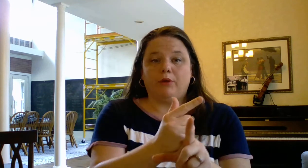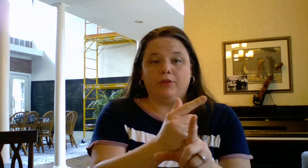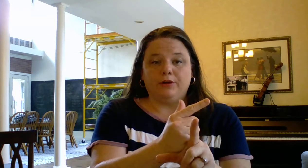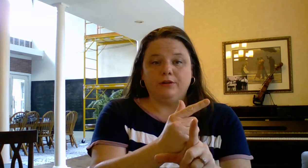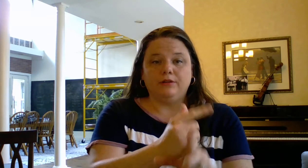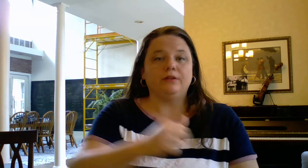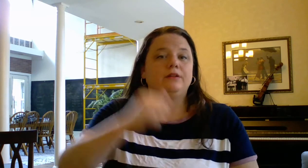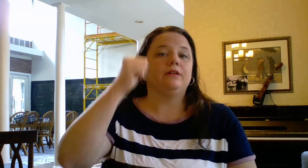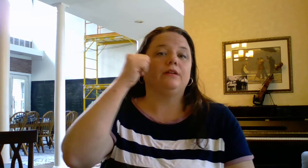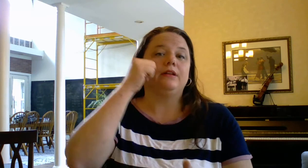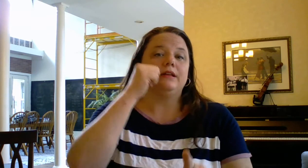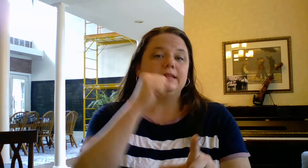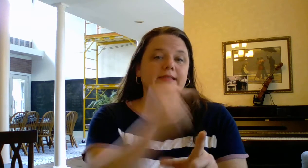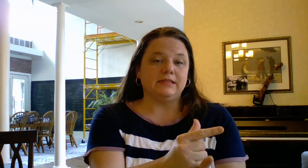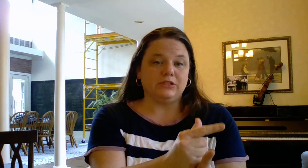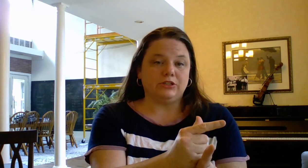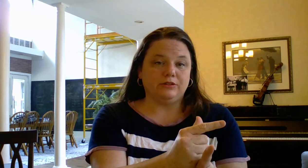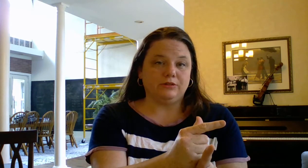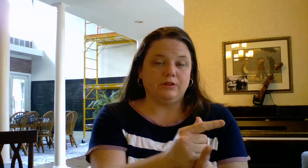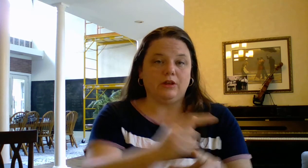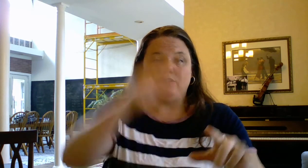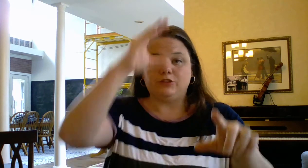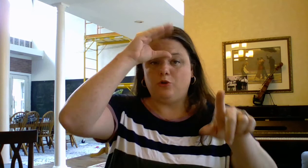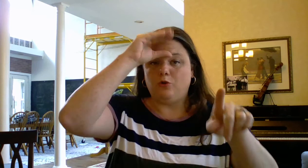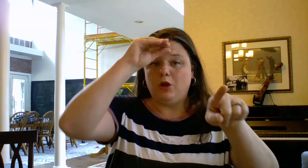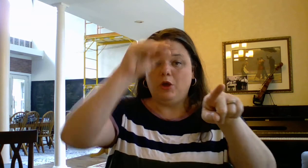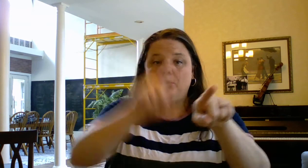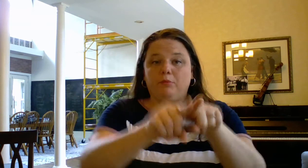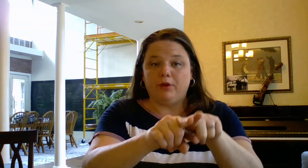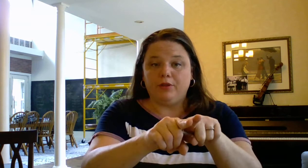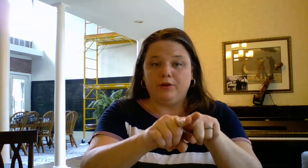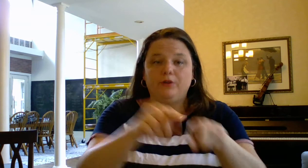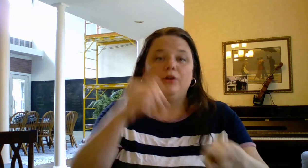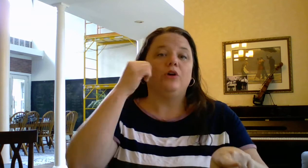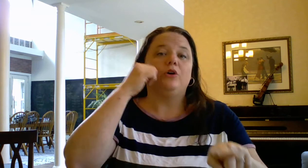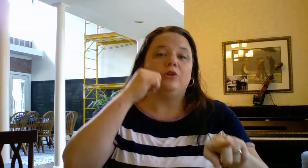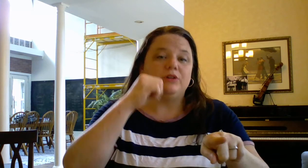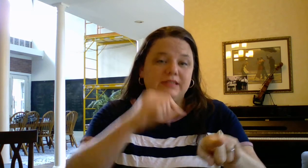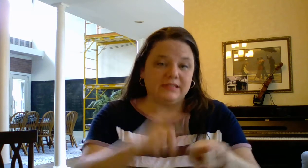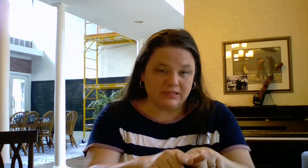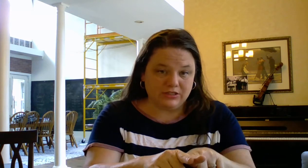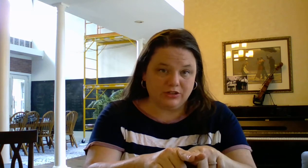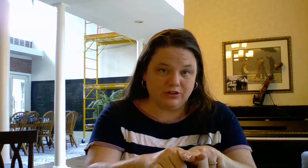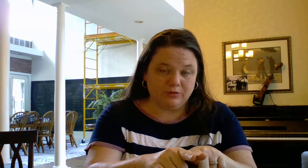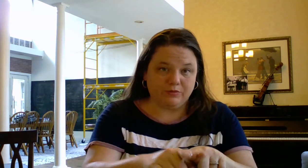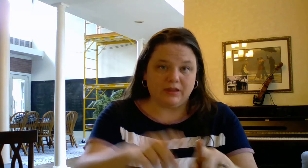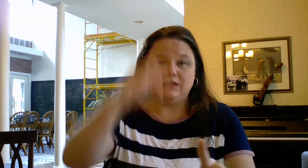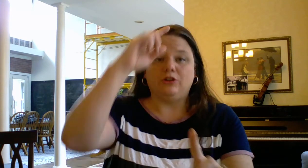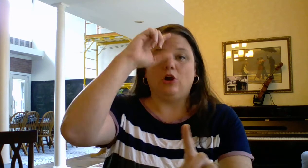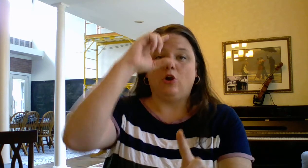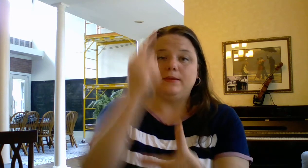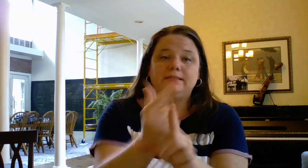brother, sister. Also brother or sister. I tend to always sign it